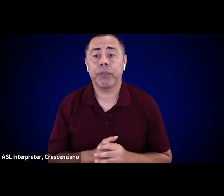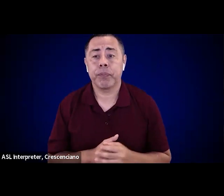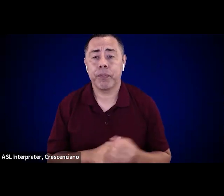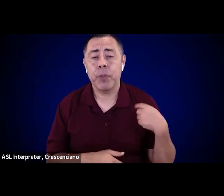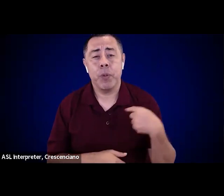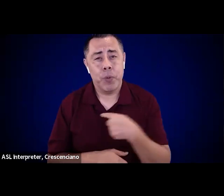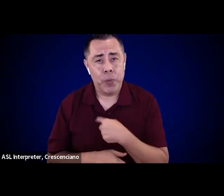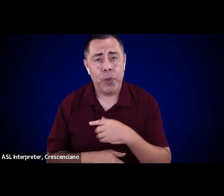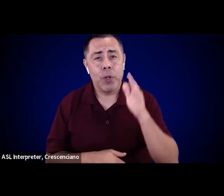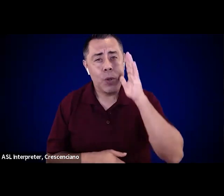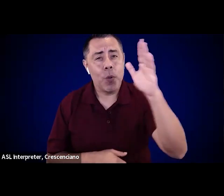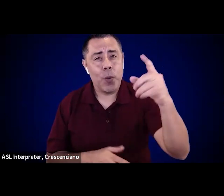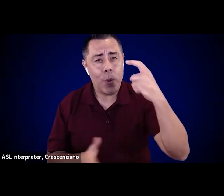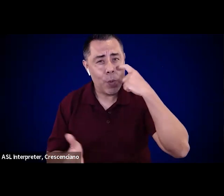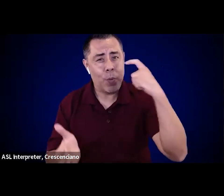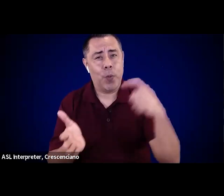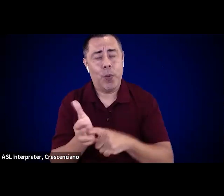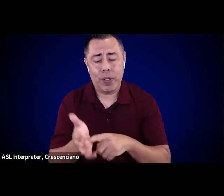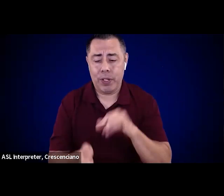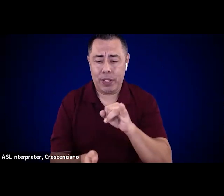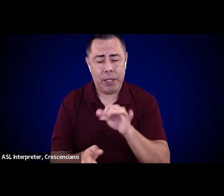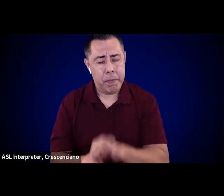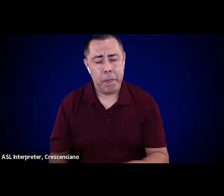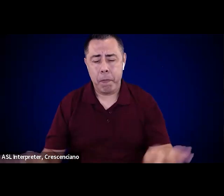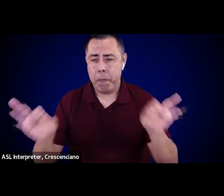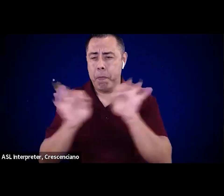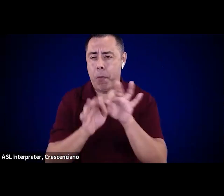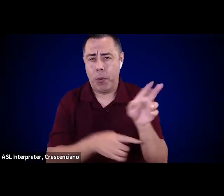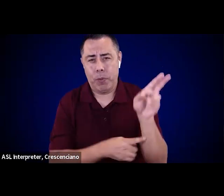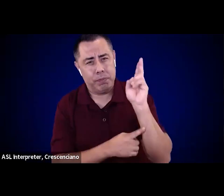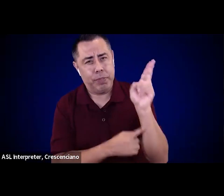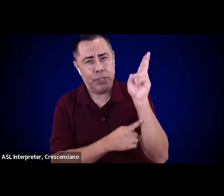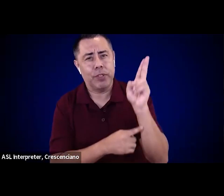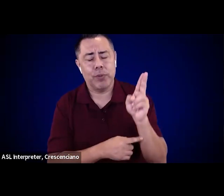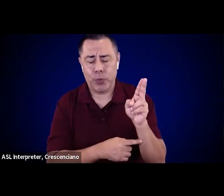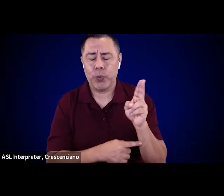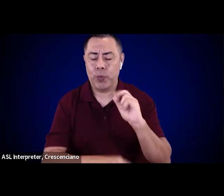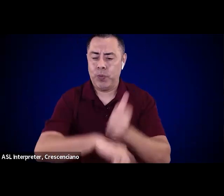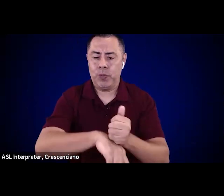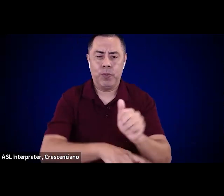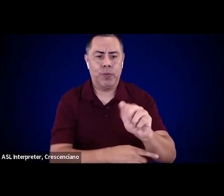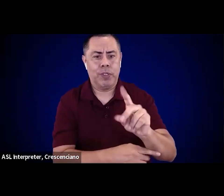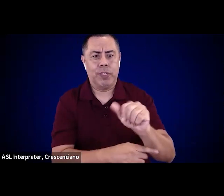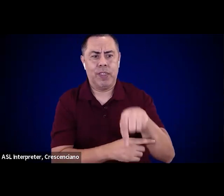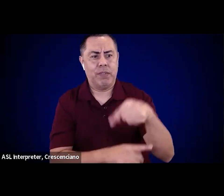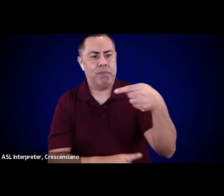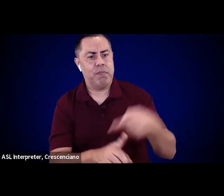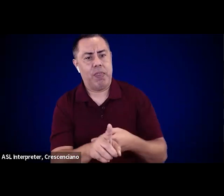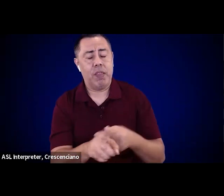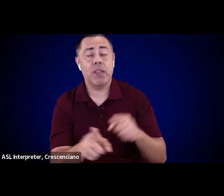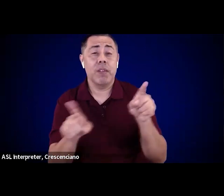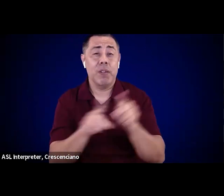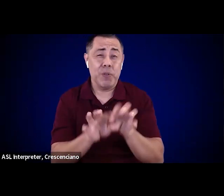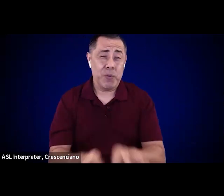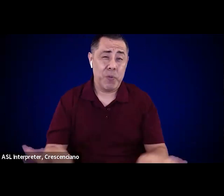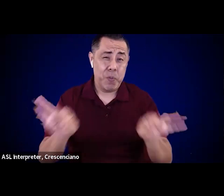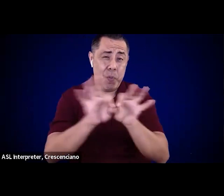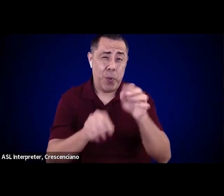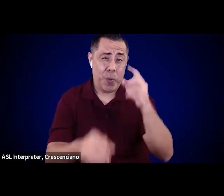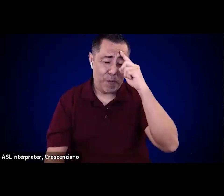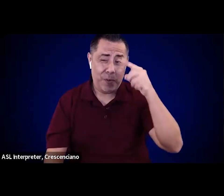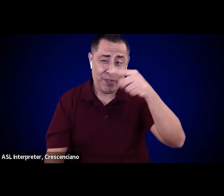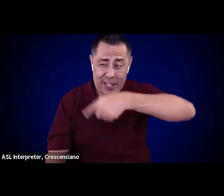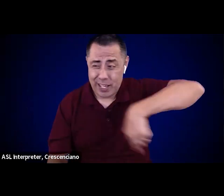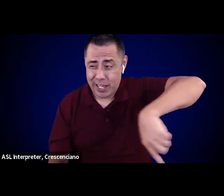recognizing that very important milestone this month, it's also imperative for all of us to acknowledge that there's a lot more work to be